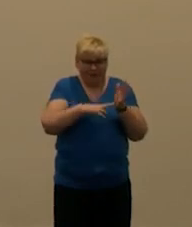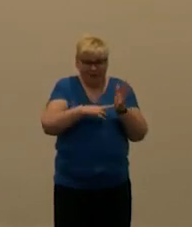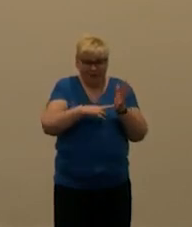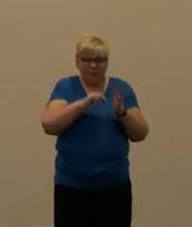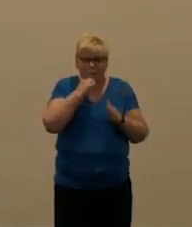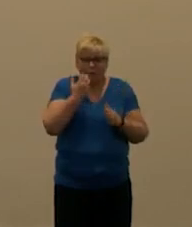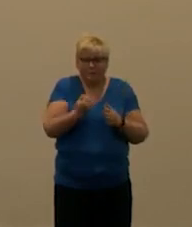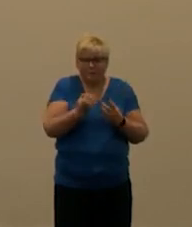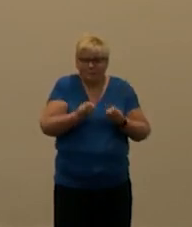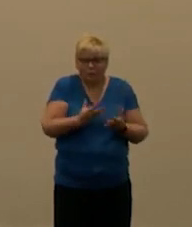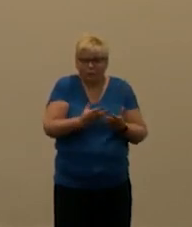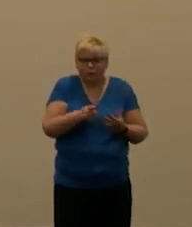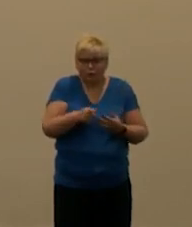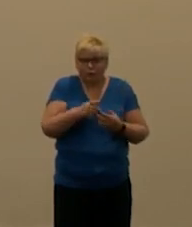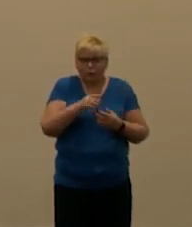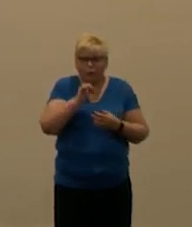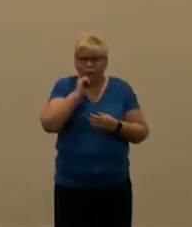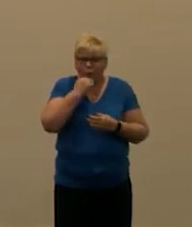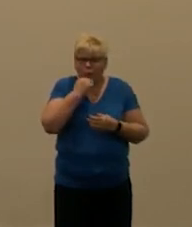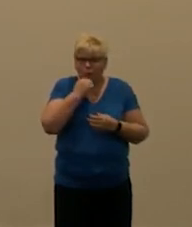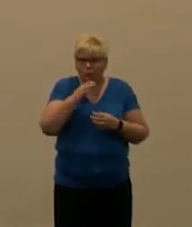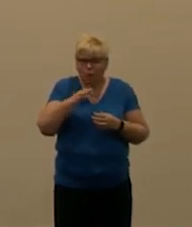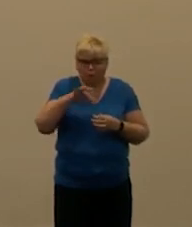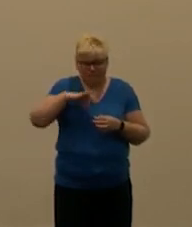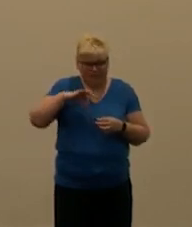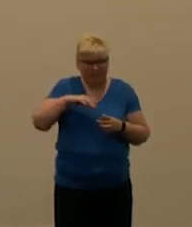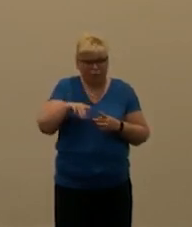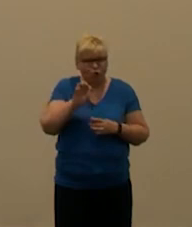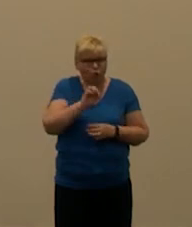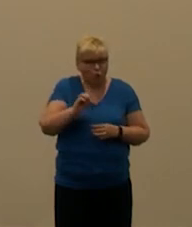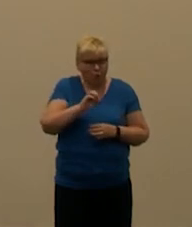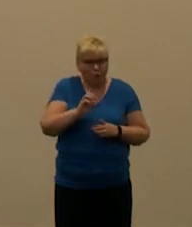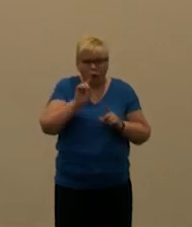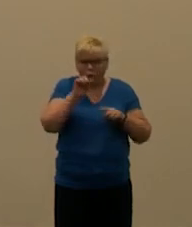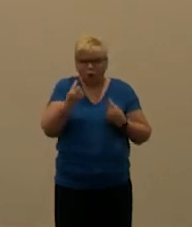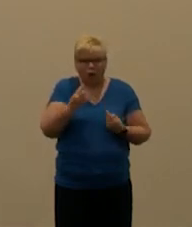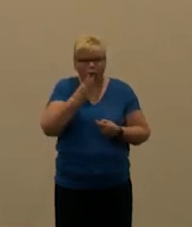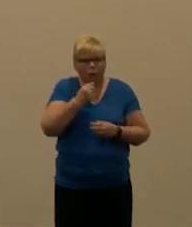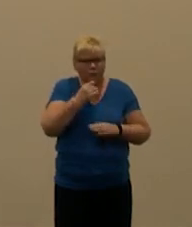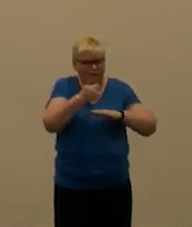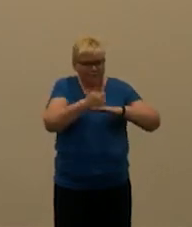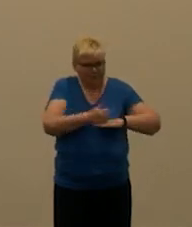want to provision this virtual WAN hub in East US and West Europe, you cannot use the basic